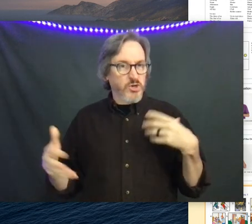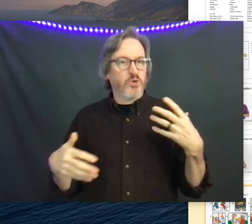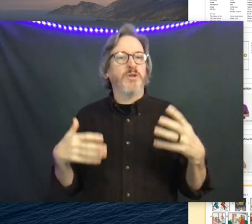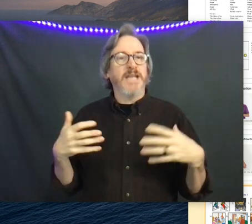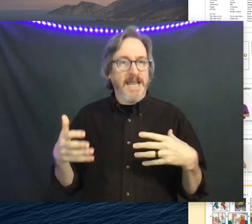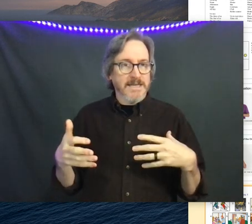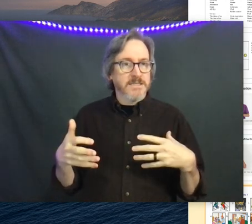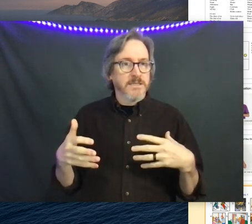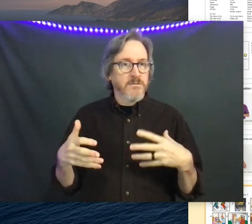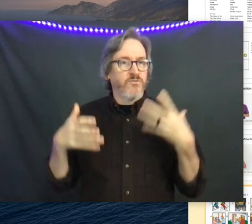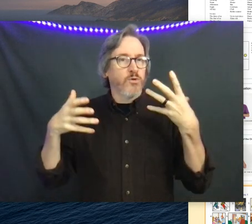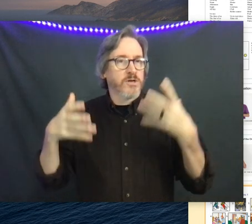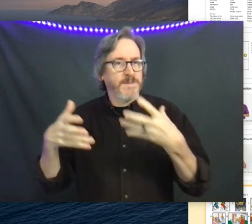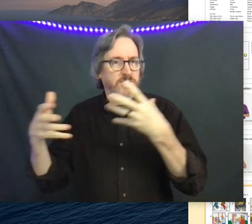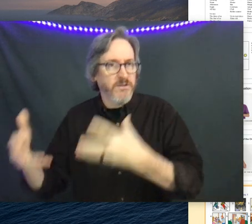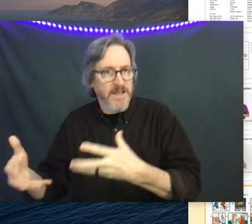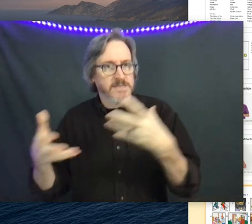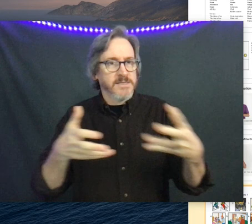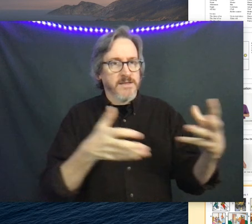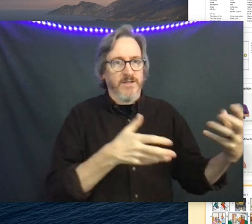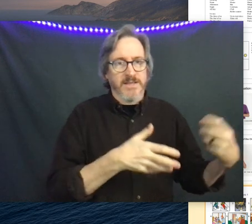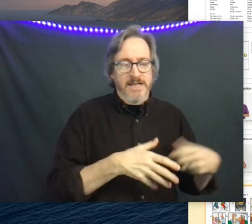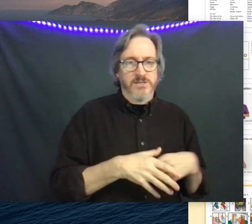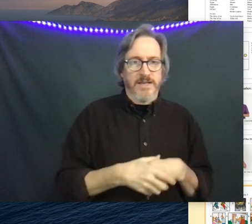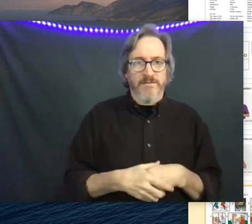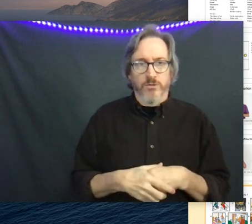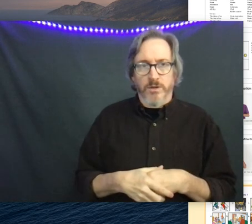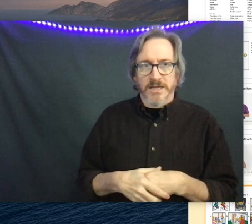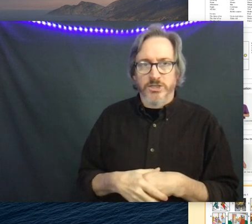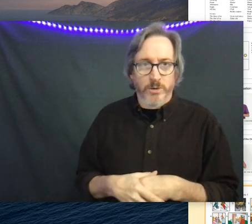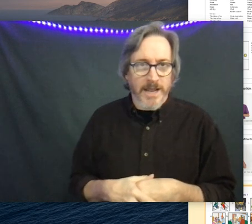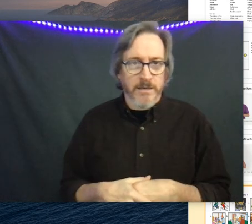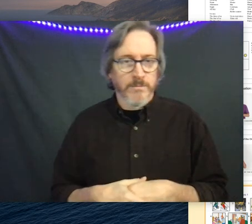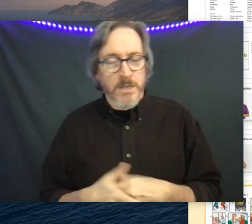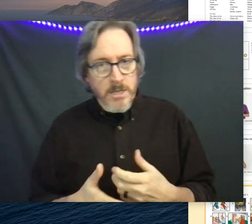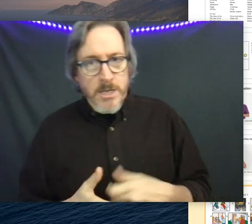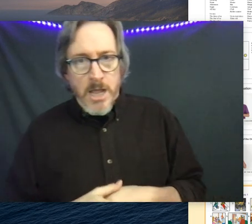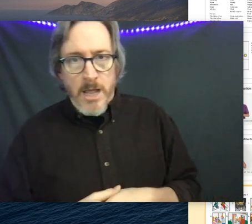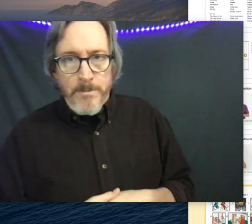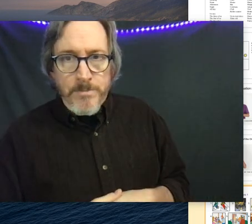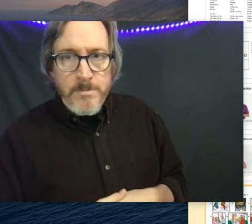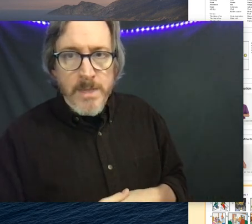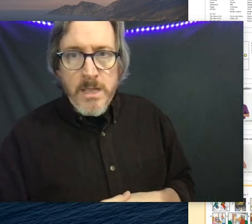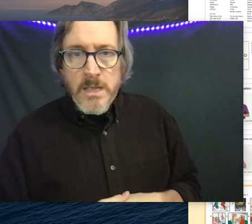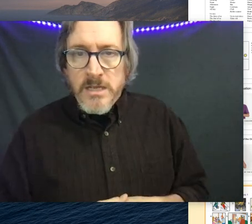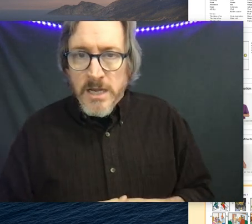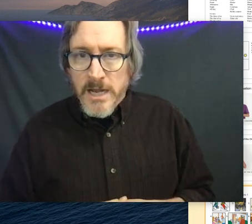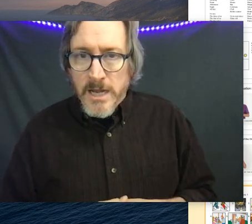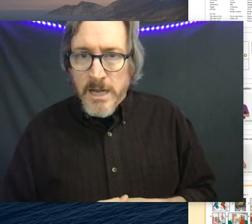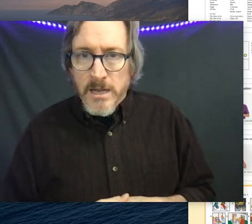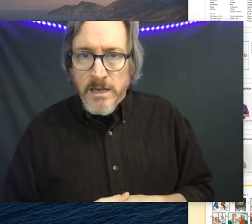families would create for special events and stuff like that. So they'd have their own like shorthand.